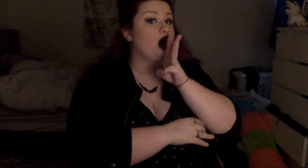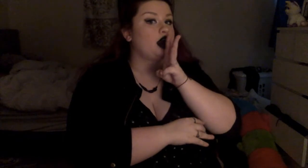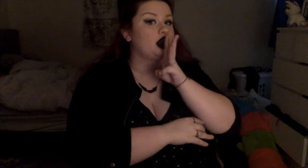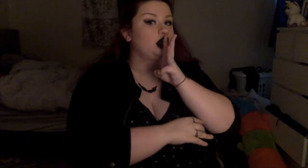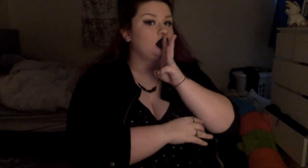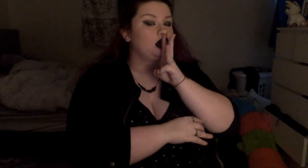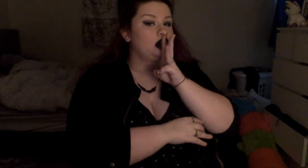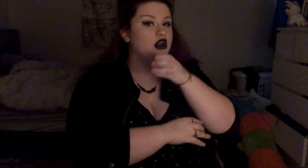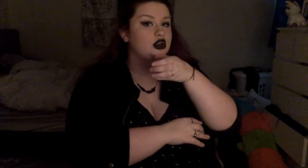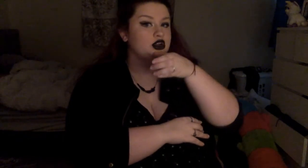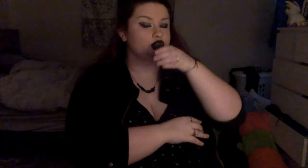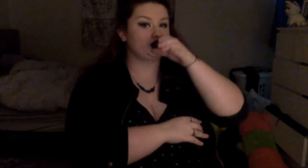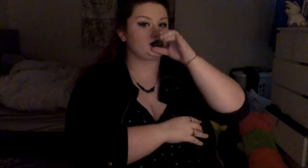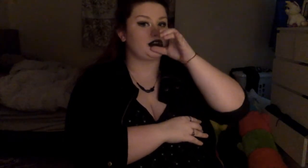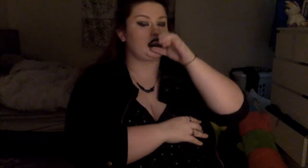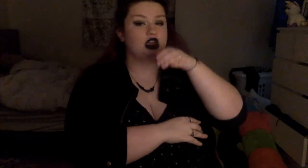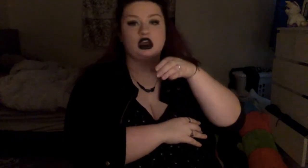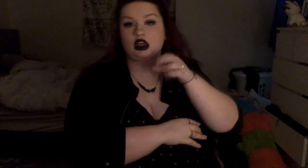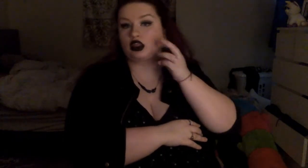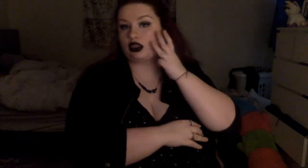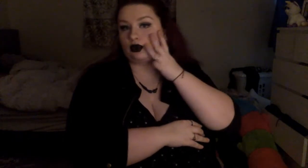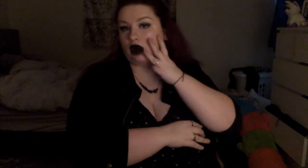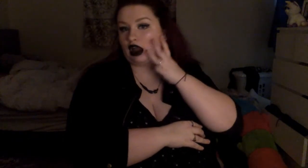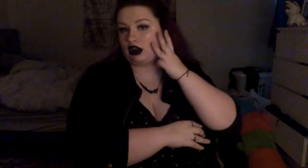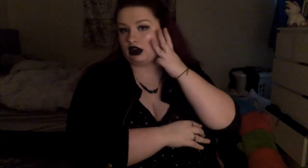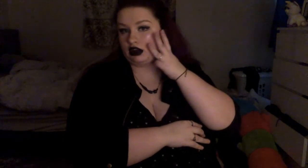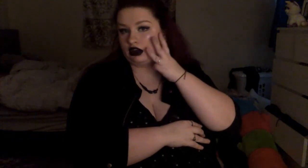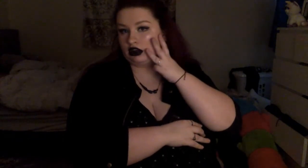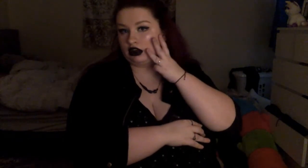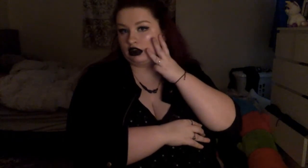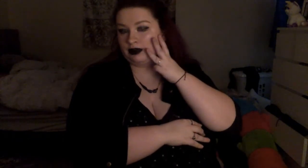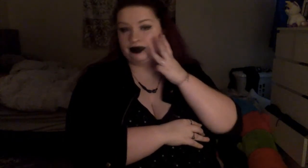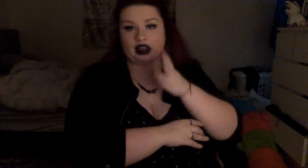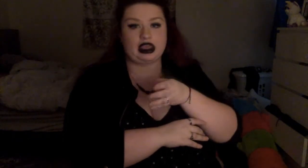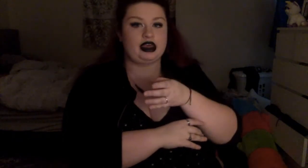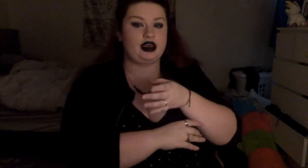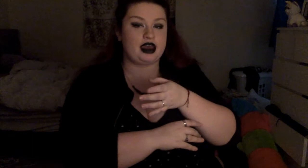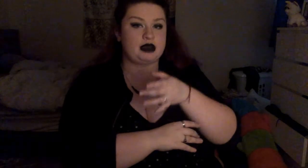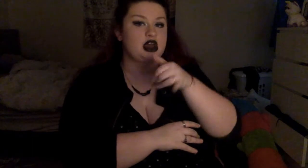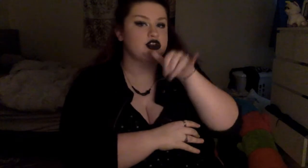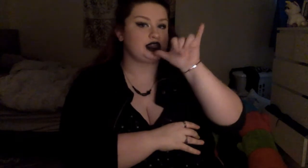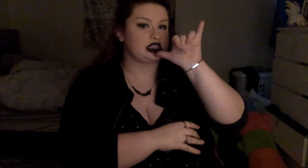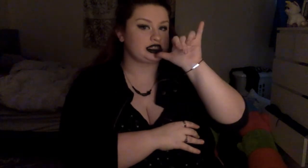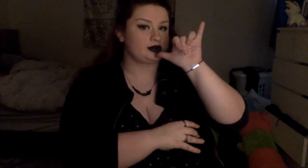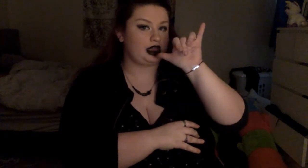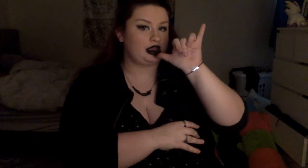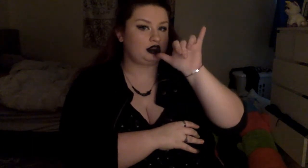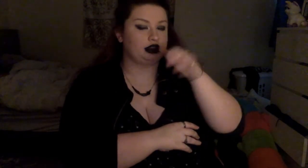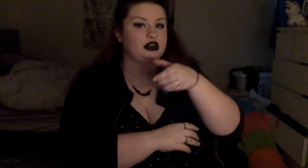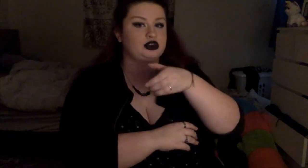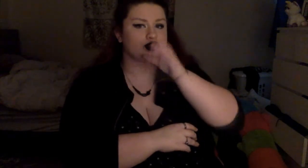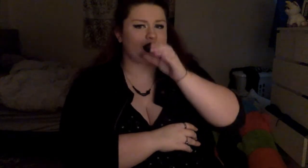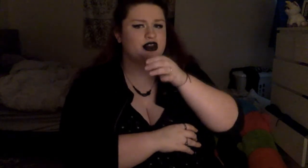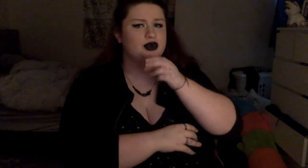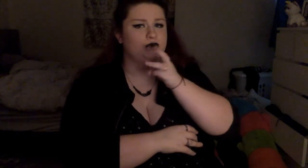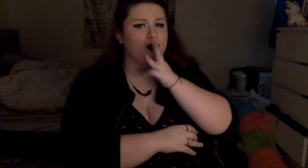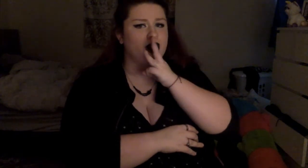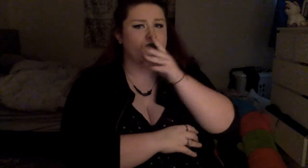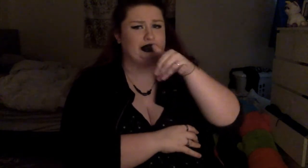water, drink the wine. And I'm not doing it this way, like drink water,